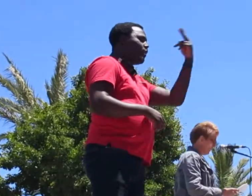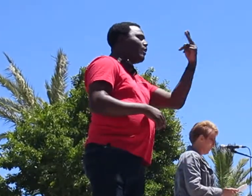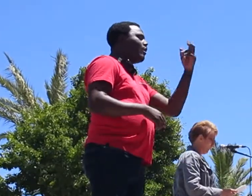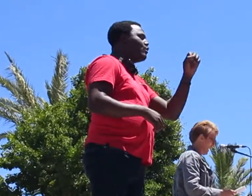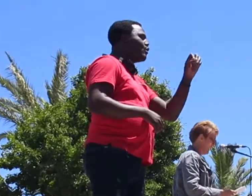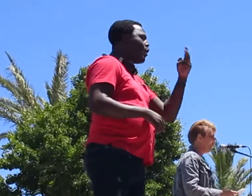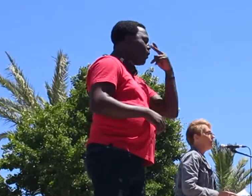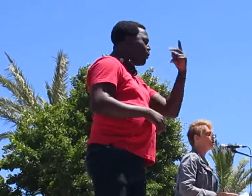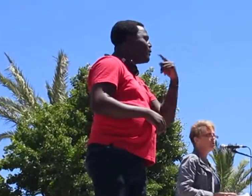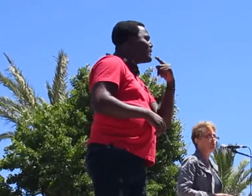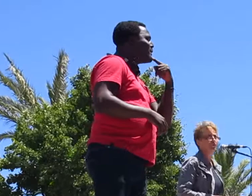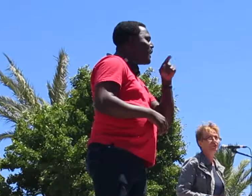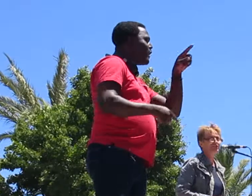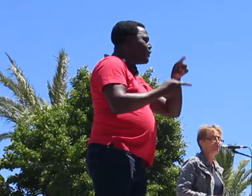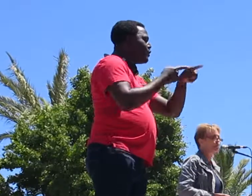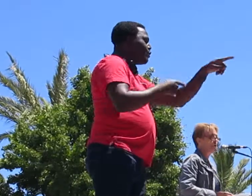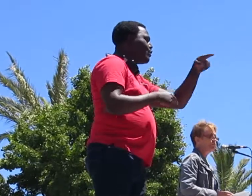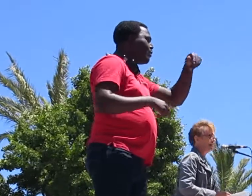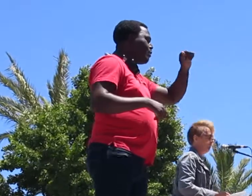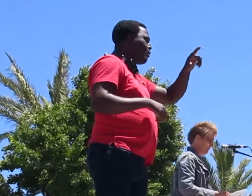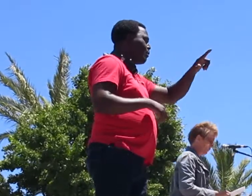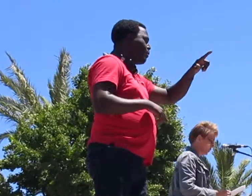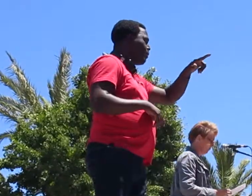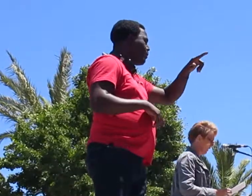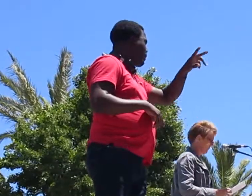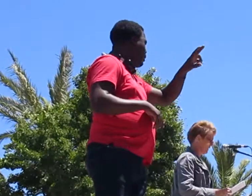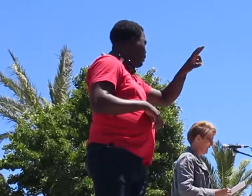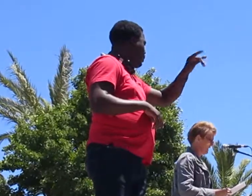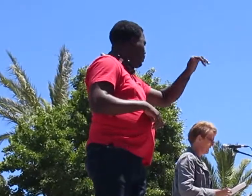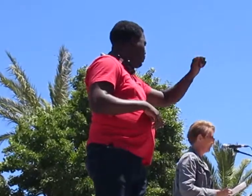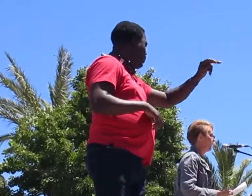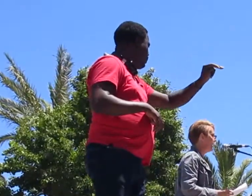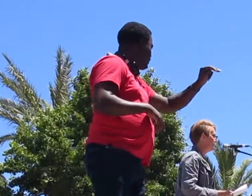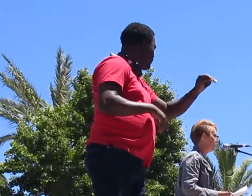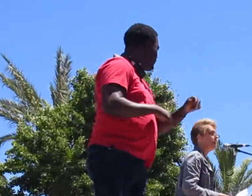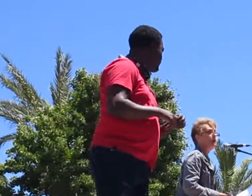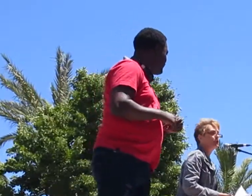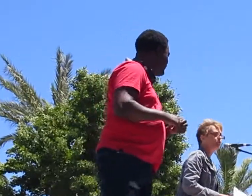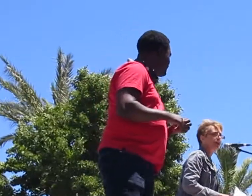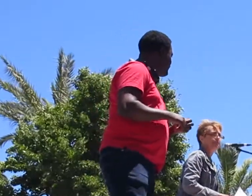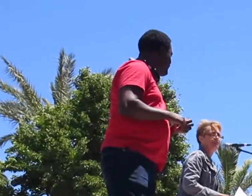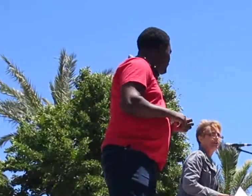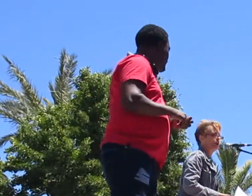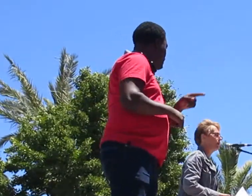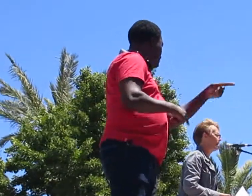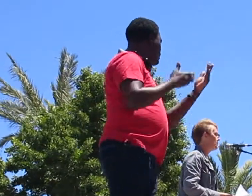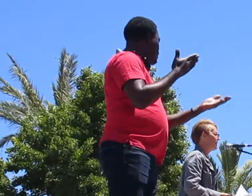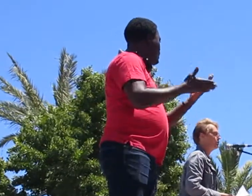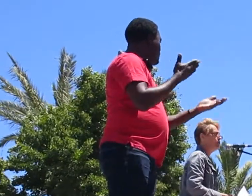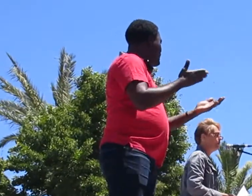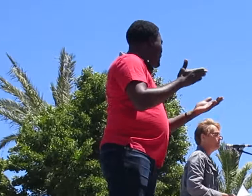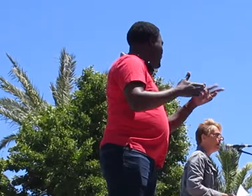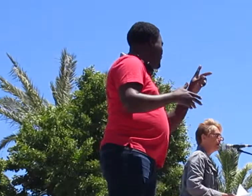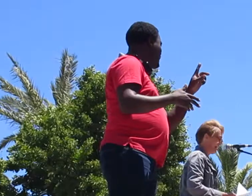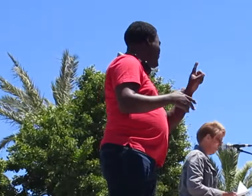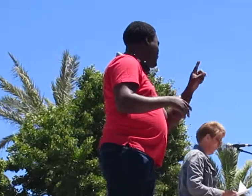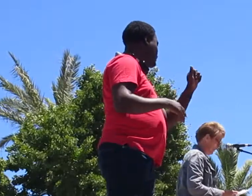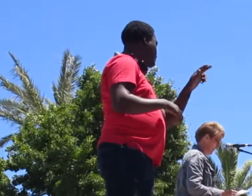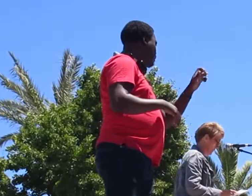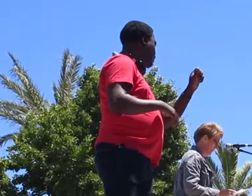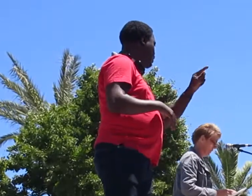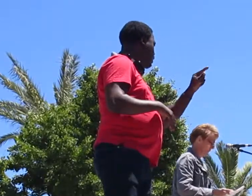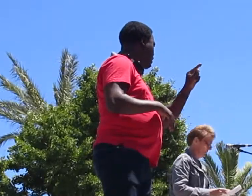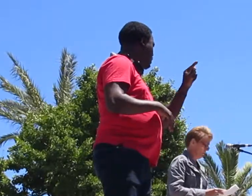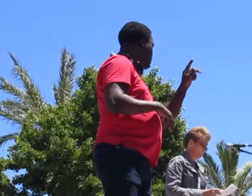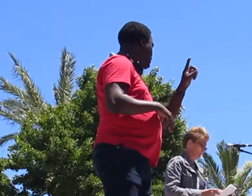to you, Paul Ryan, you who received more money from the Koch brothers than any other candidate, you may be their darling, but you are not